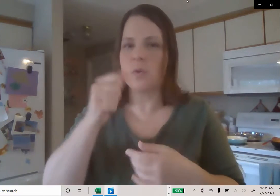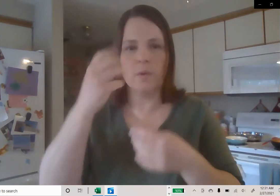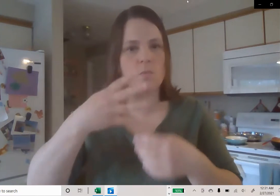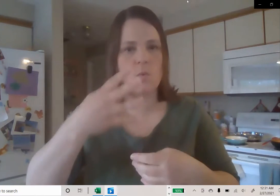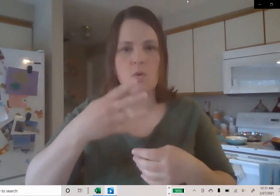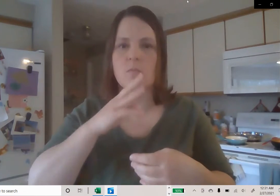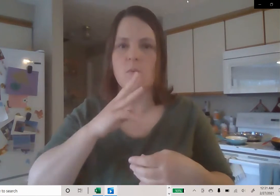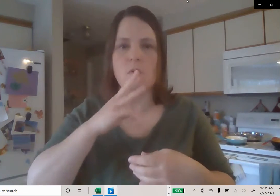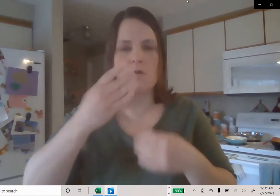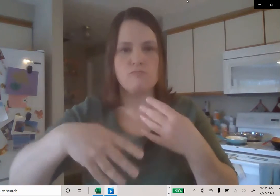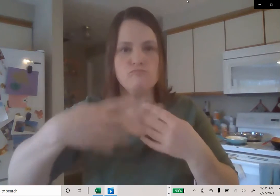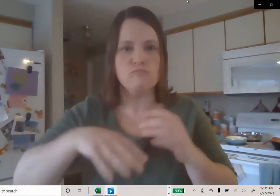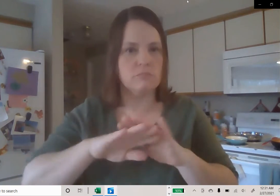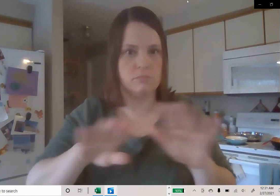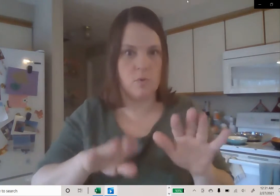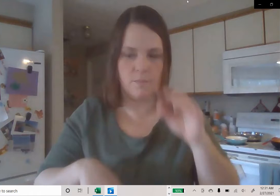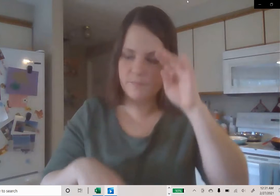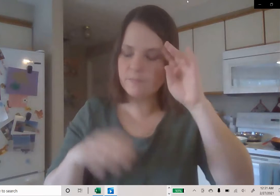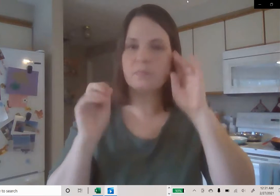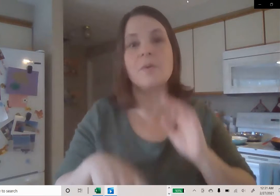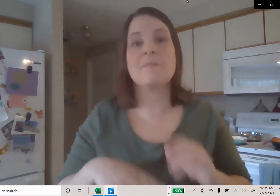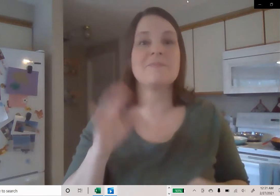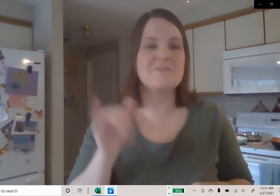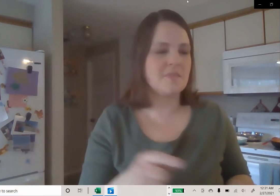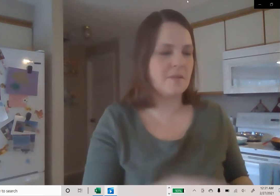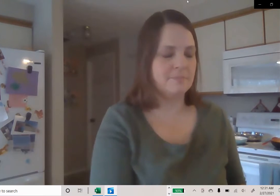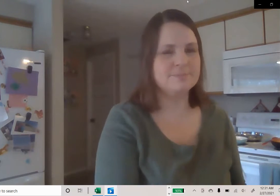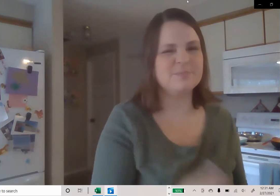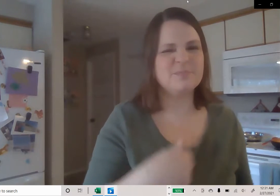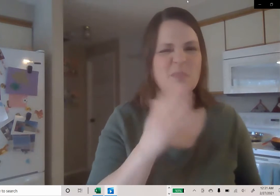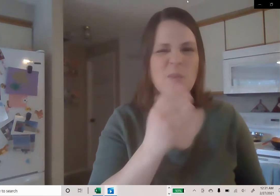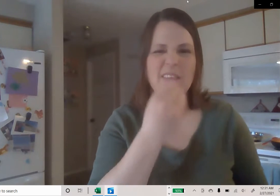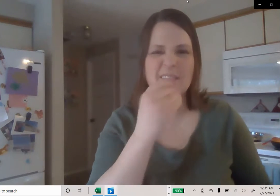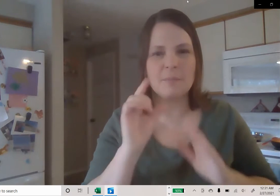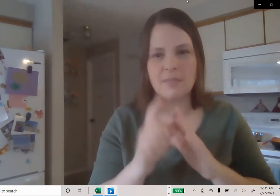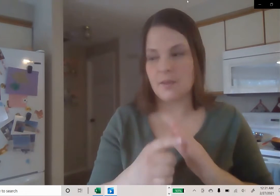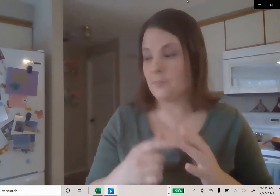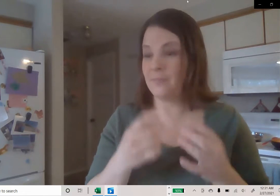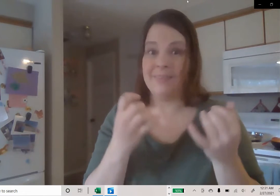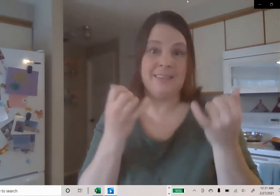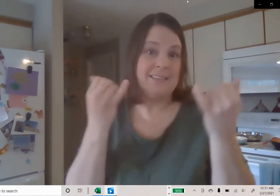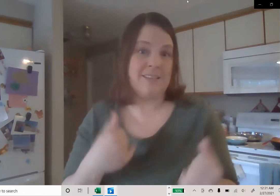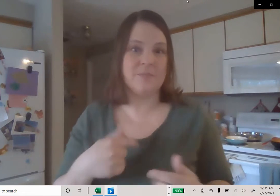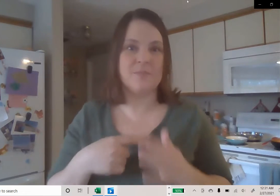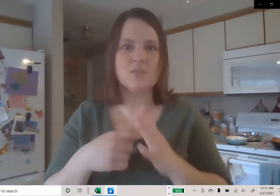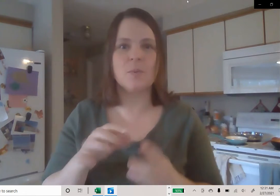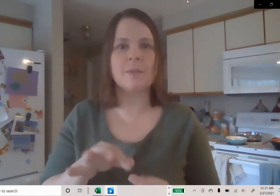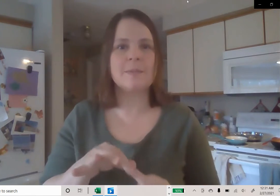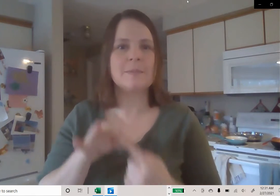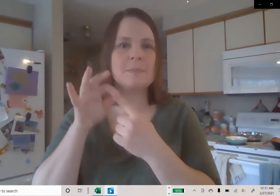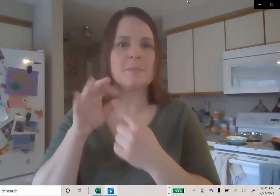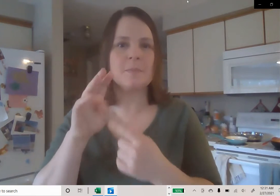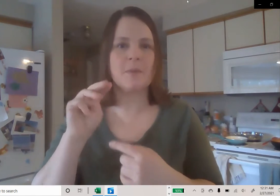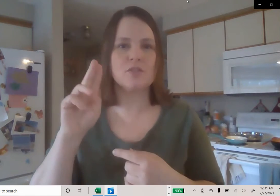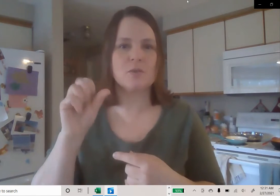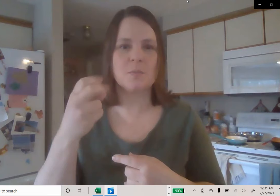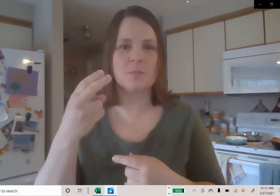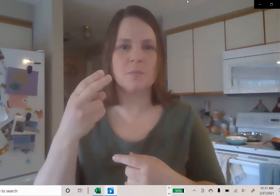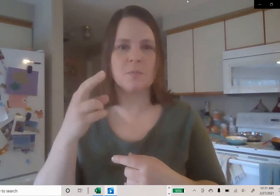like. I use them to brush instead of putting them under the water, which you don't want. I'm going to be eating those later, but now I want to